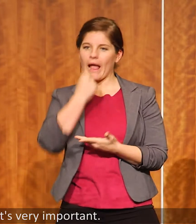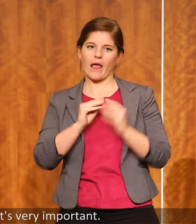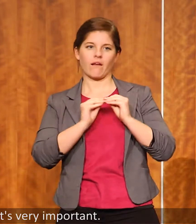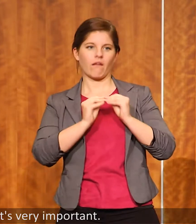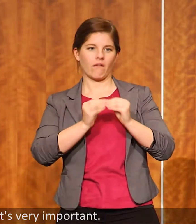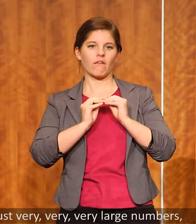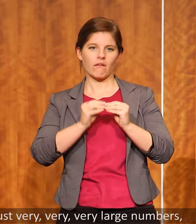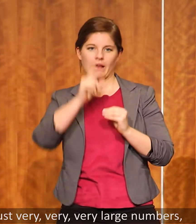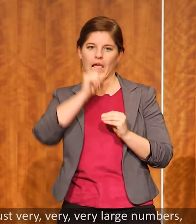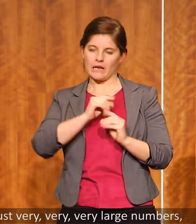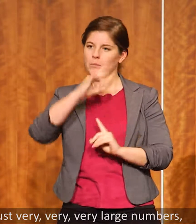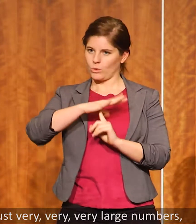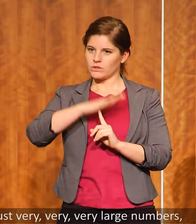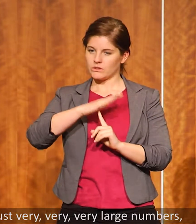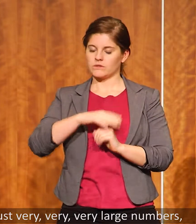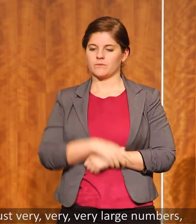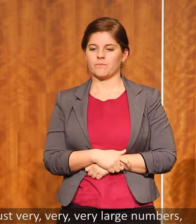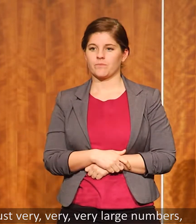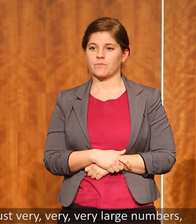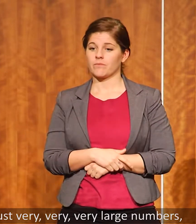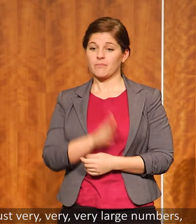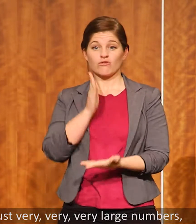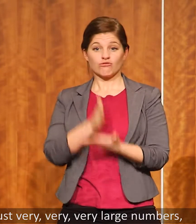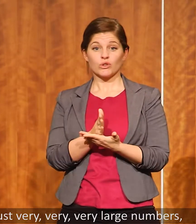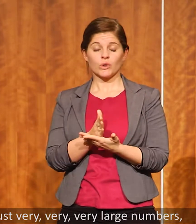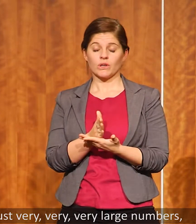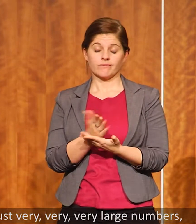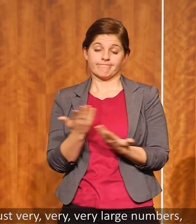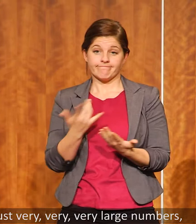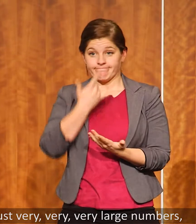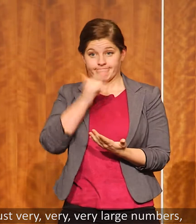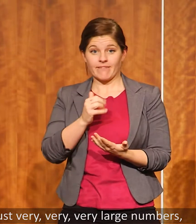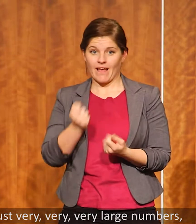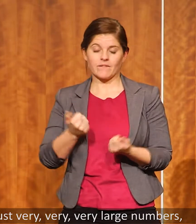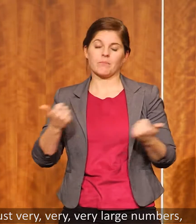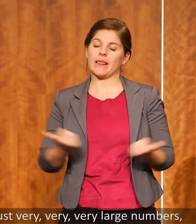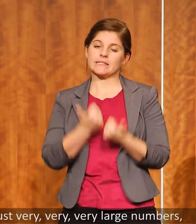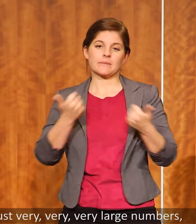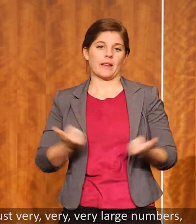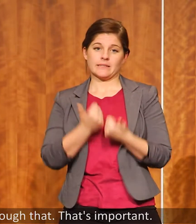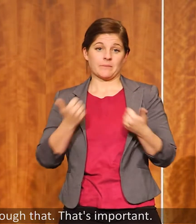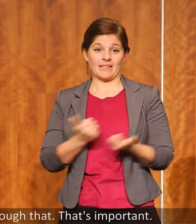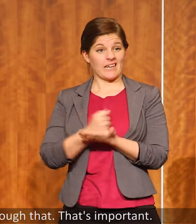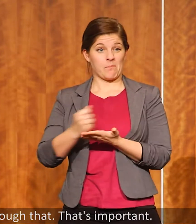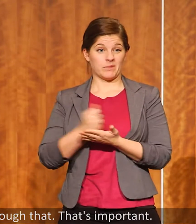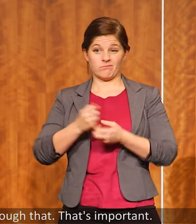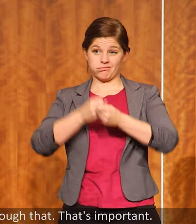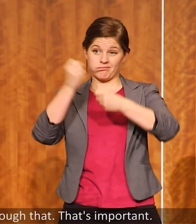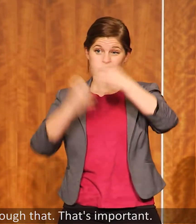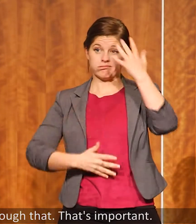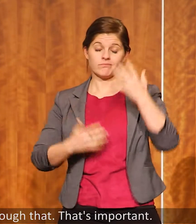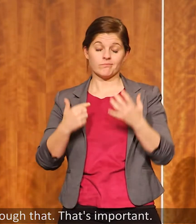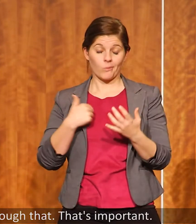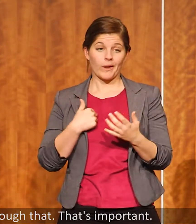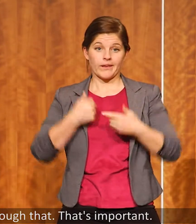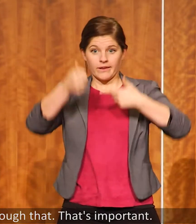It's very important. The truth of the matter is there are just very, very, very large numbers, and we're working